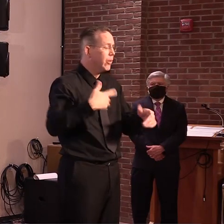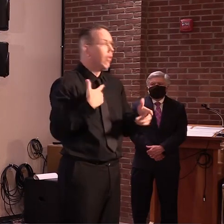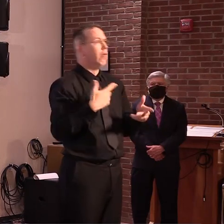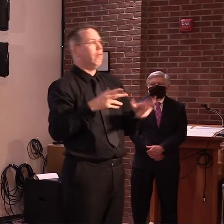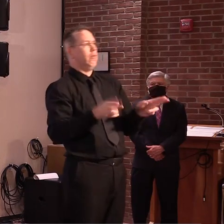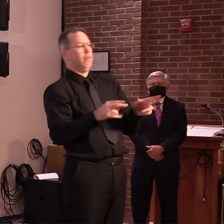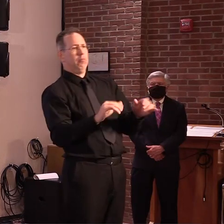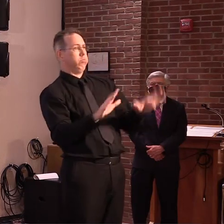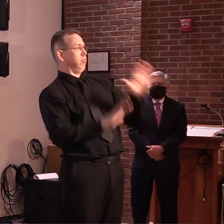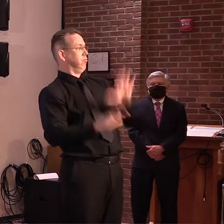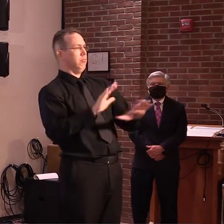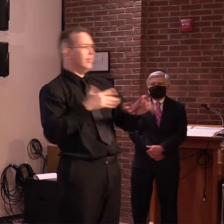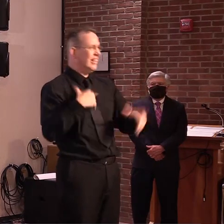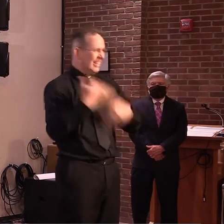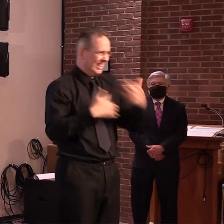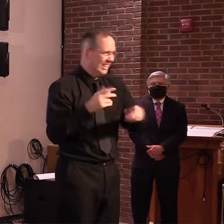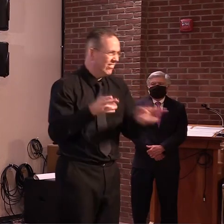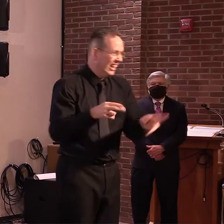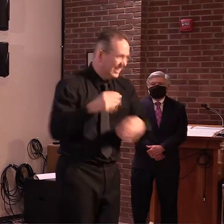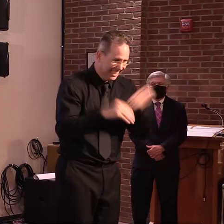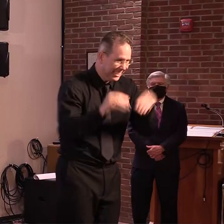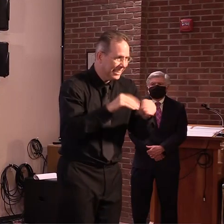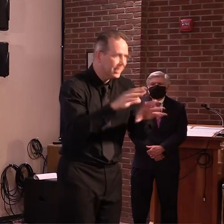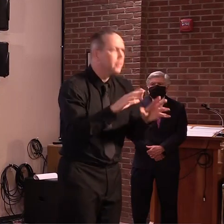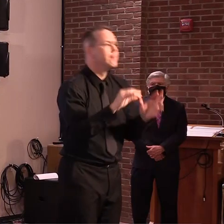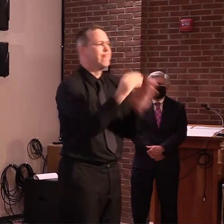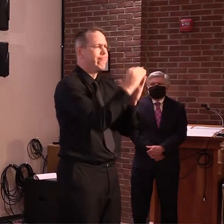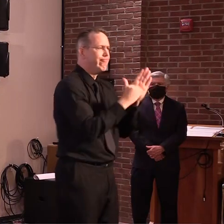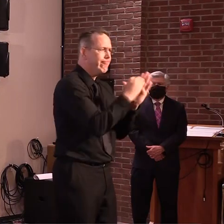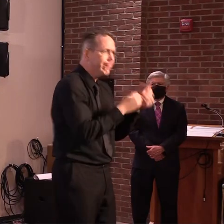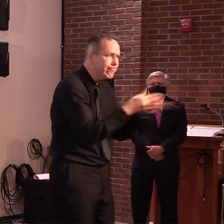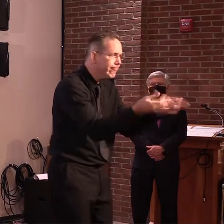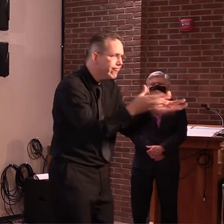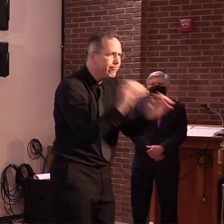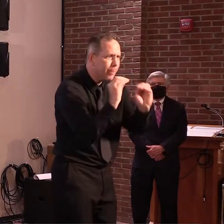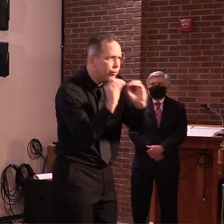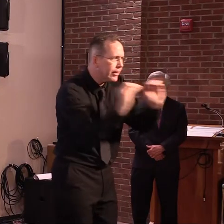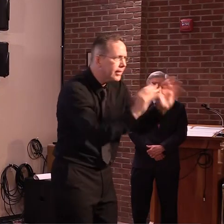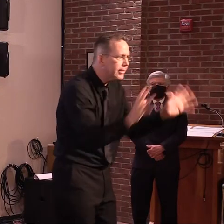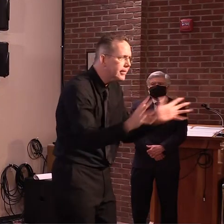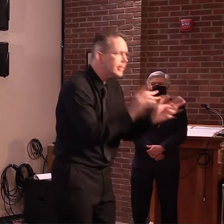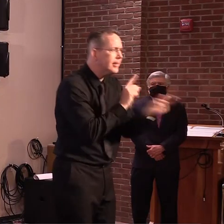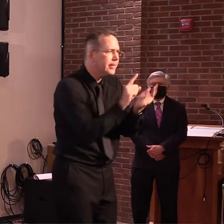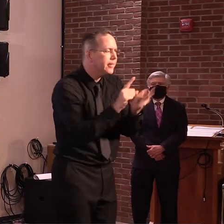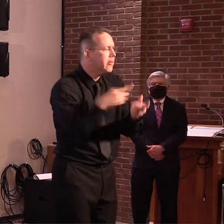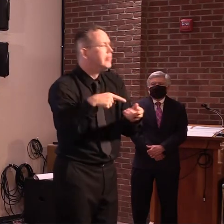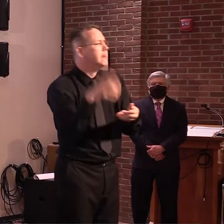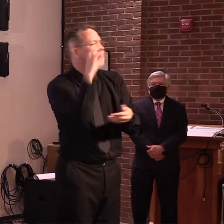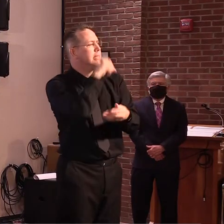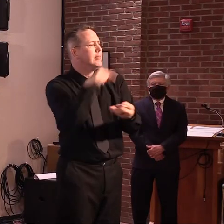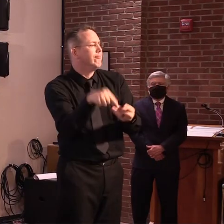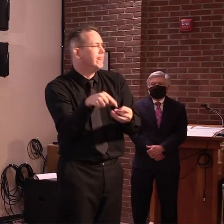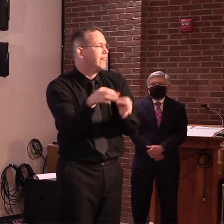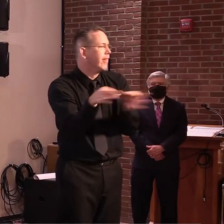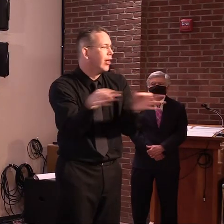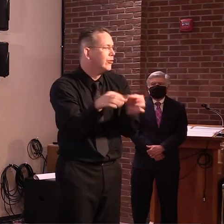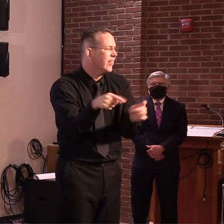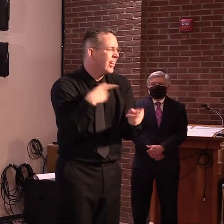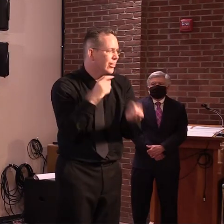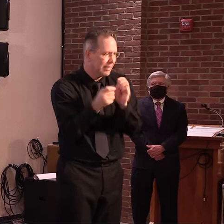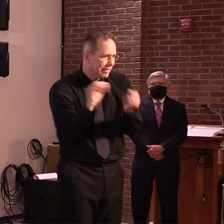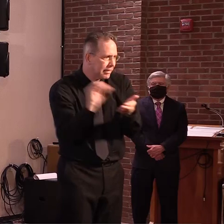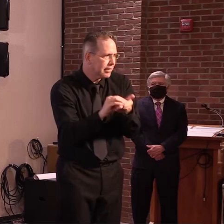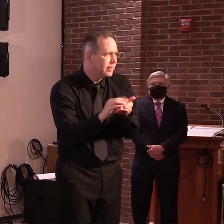there's learning in progress all the time. And I think we've done a really good job